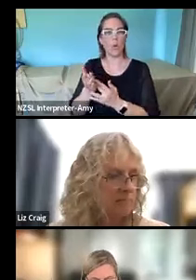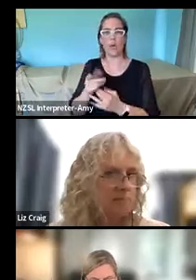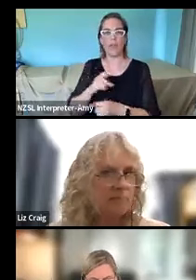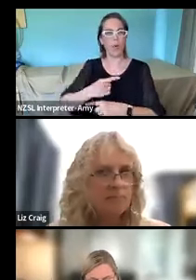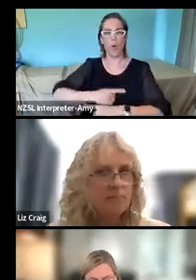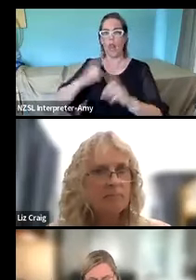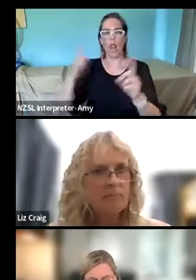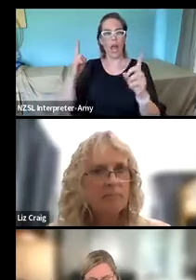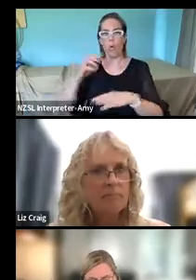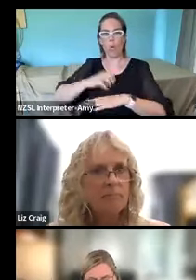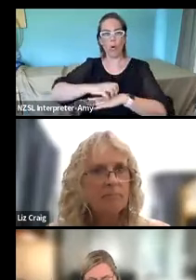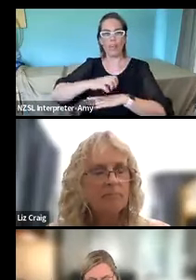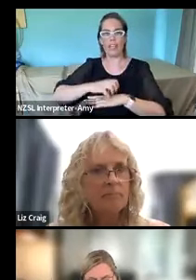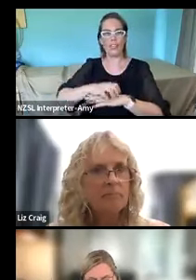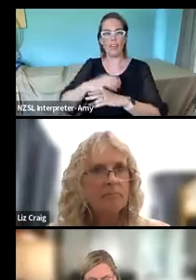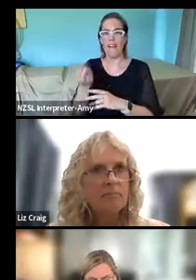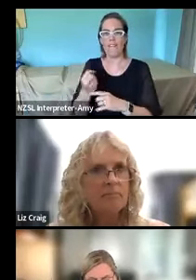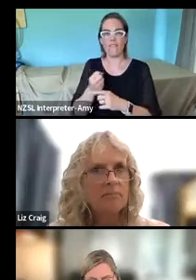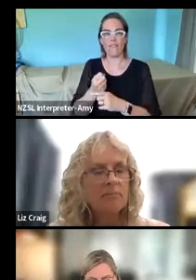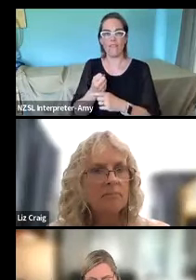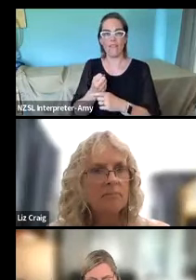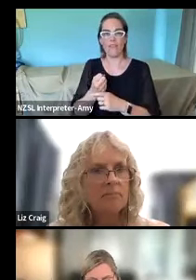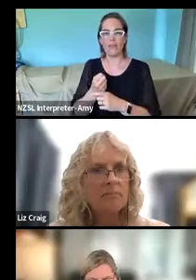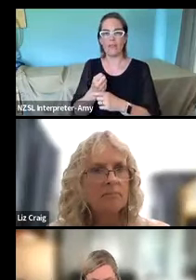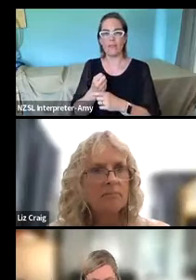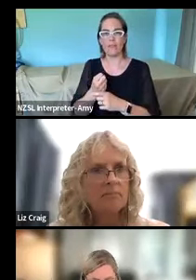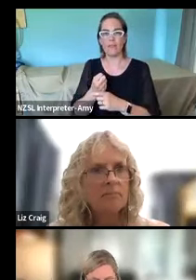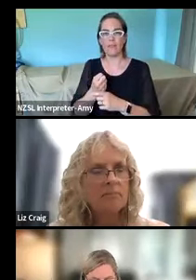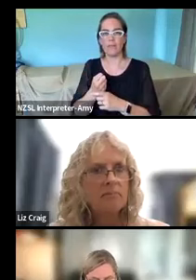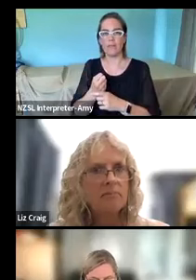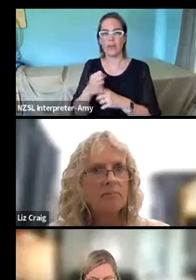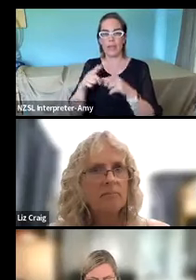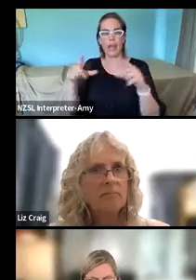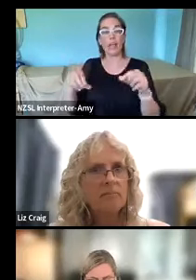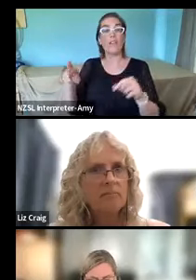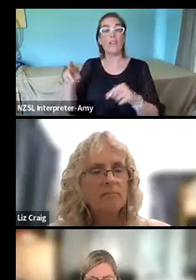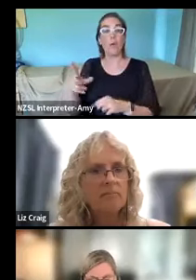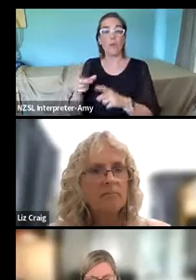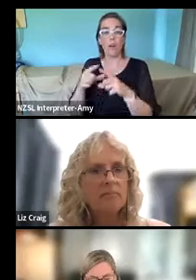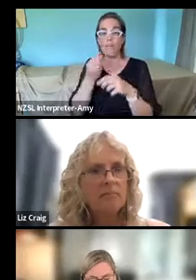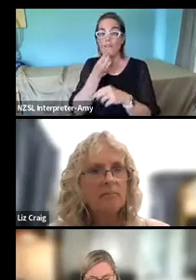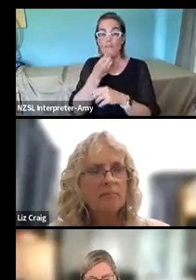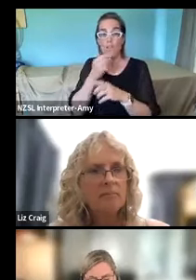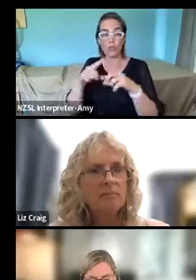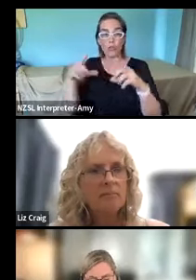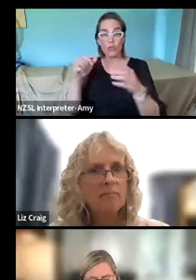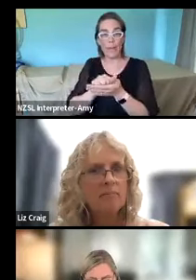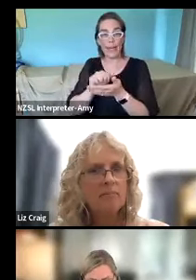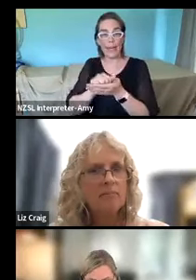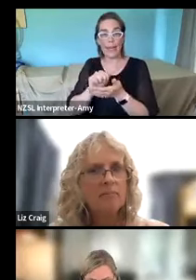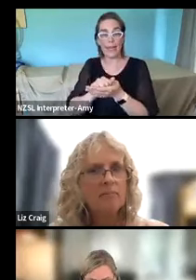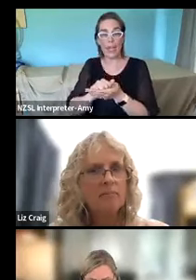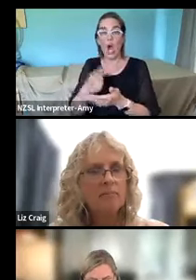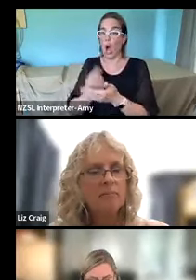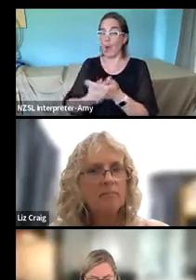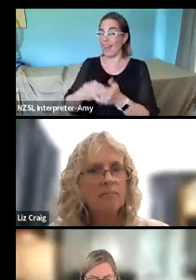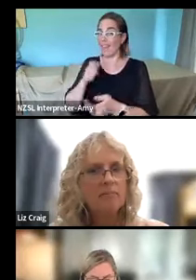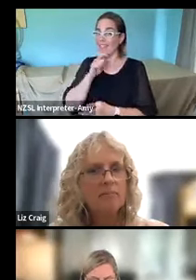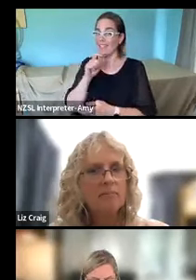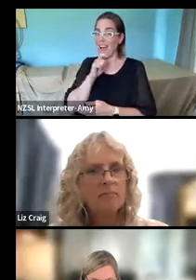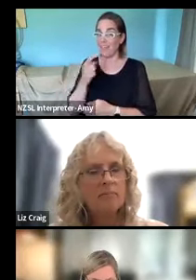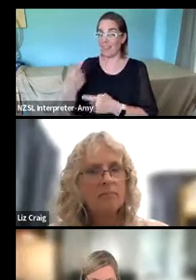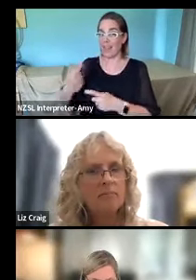organisations have banking cards for food shopping. It's only for the staff to use for our food shopping because